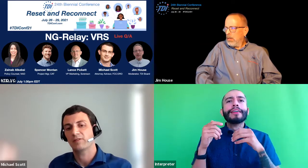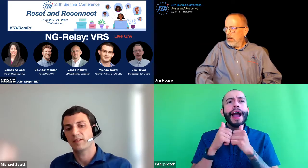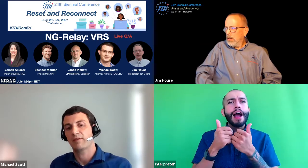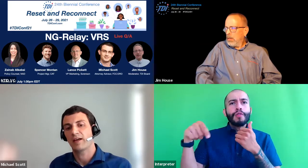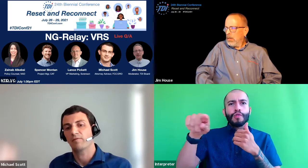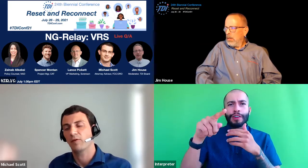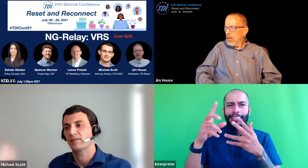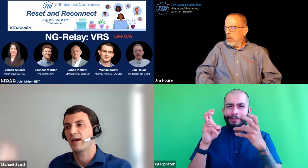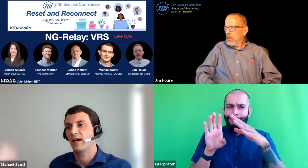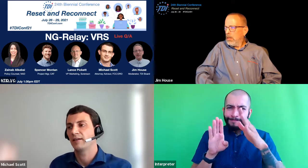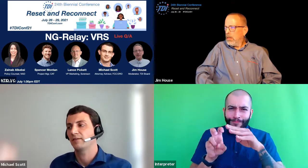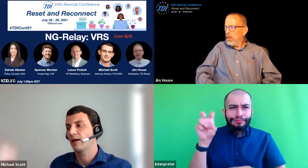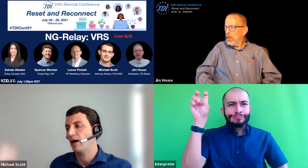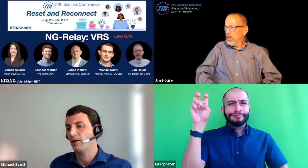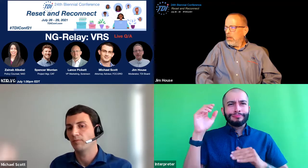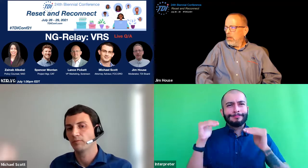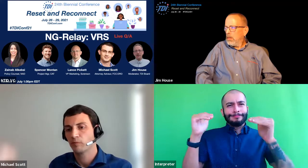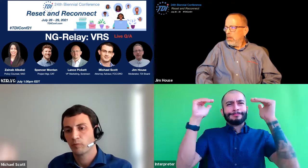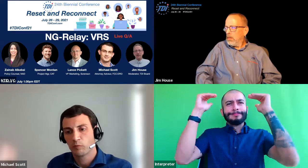has spent a lot of time focused on